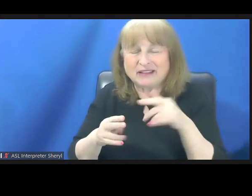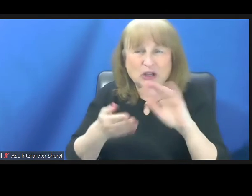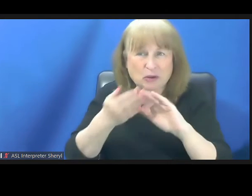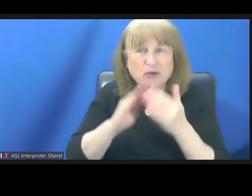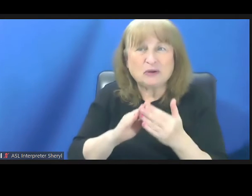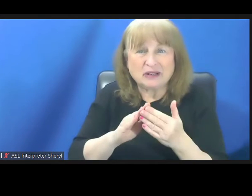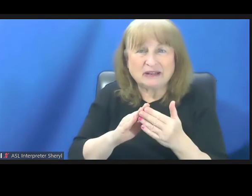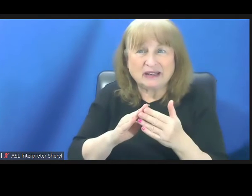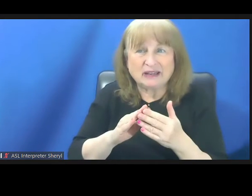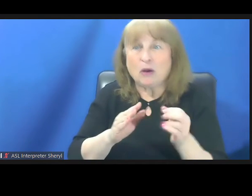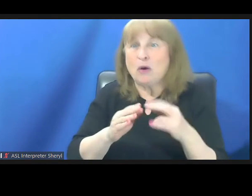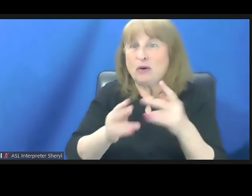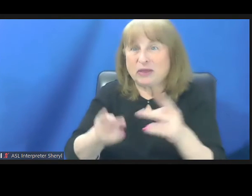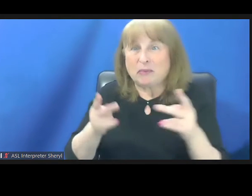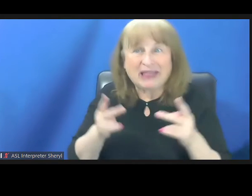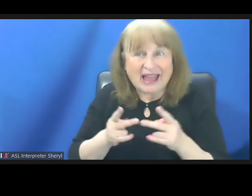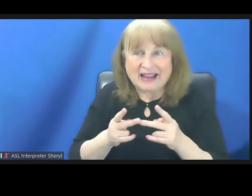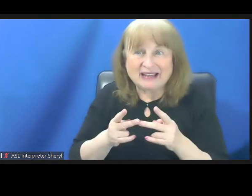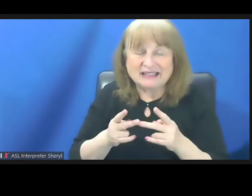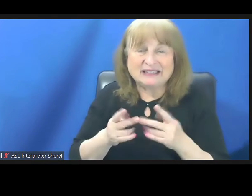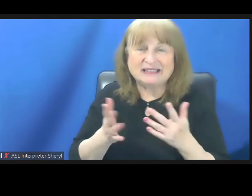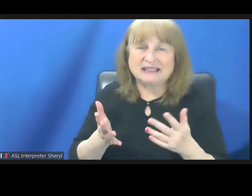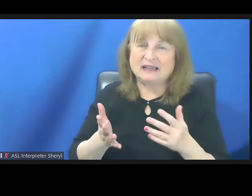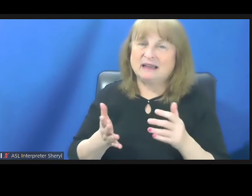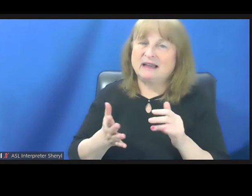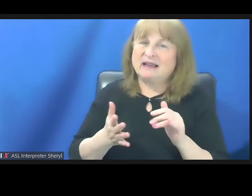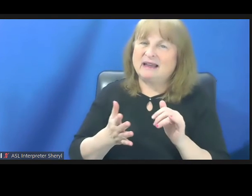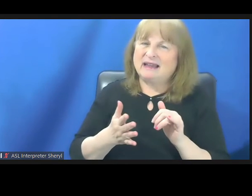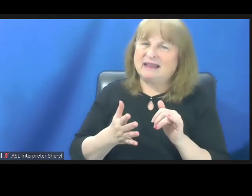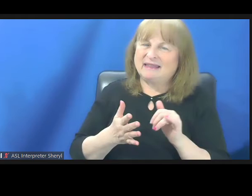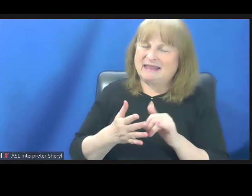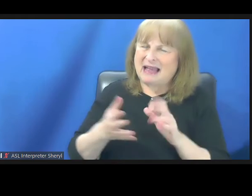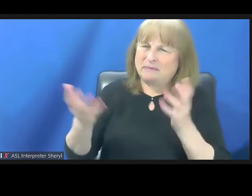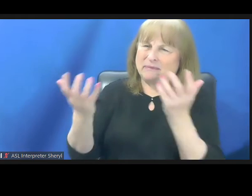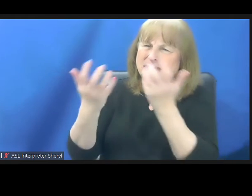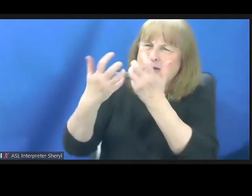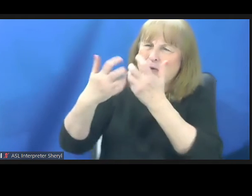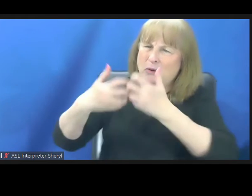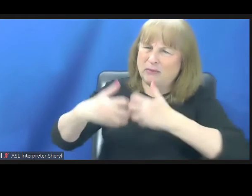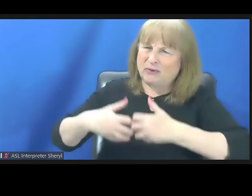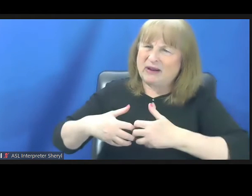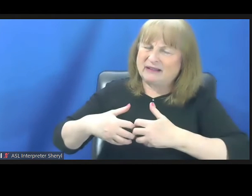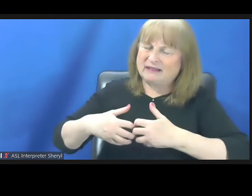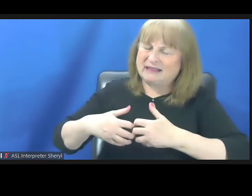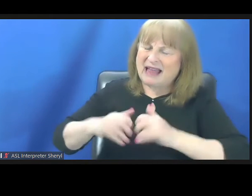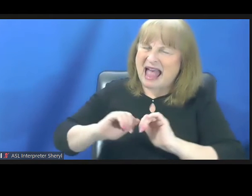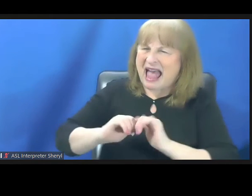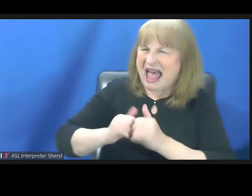we know about a community, a place, its own particularities, and that gets incorporated